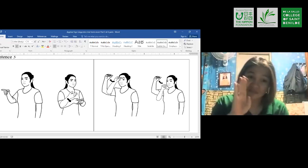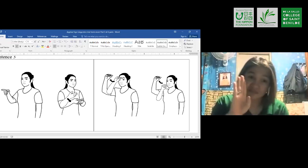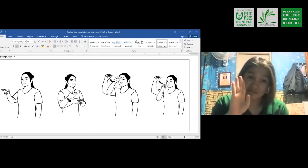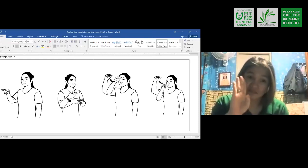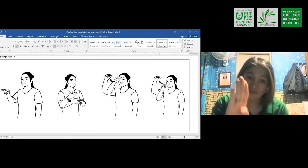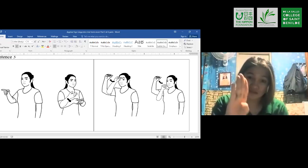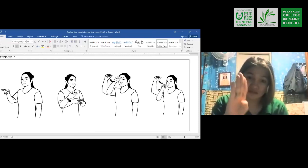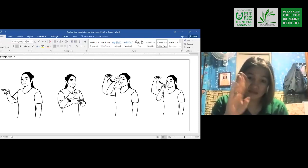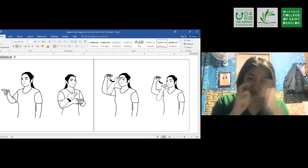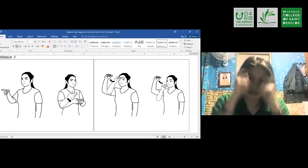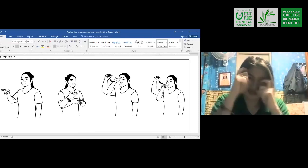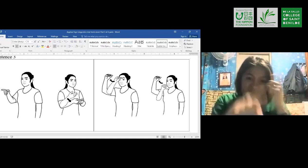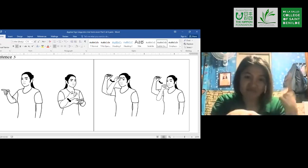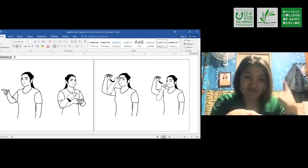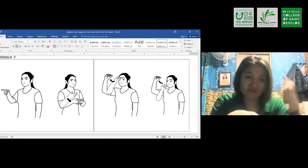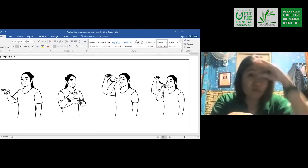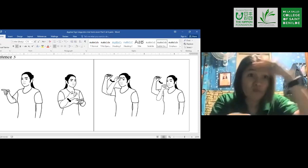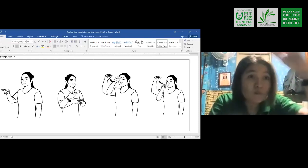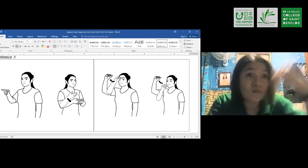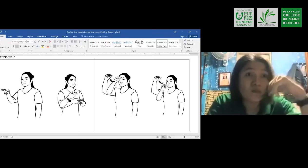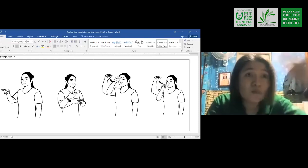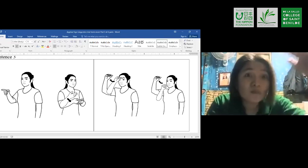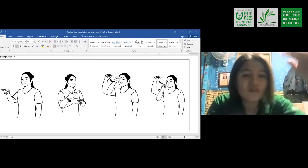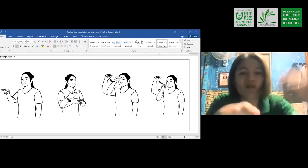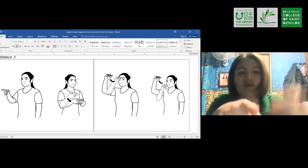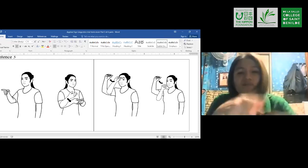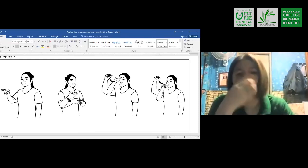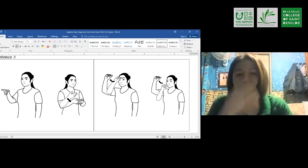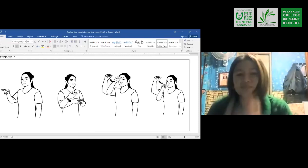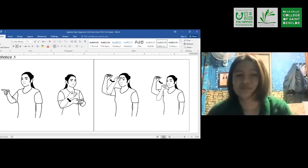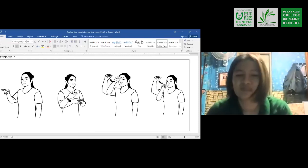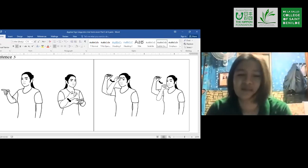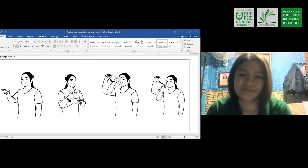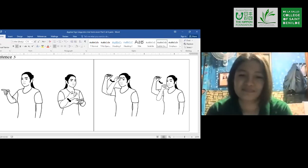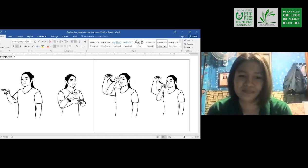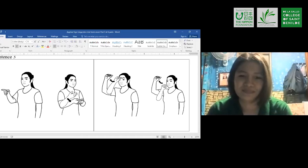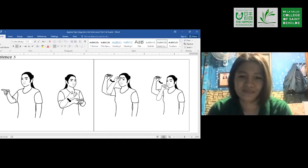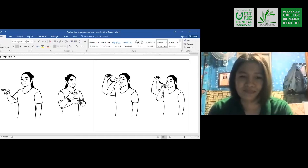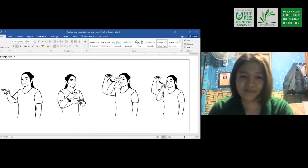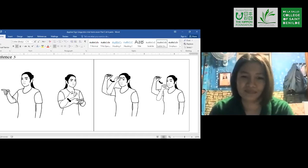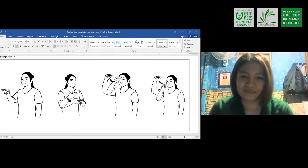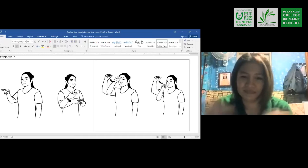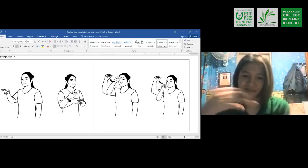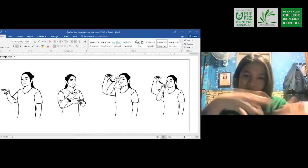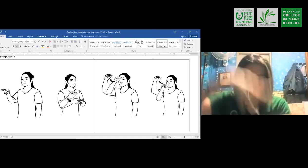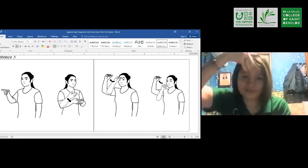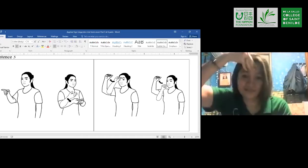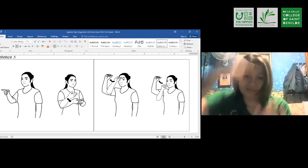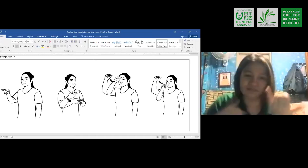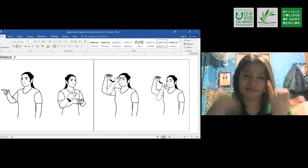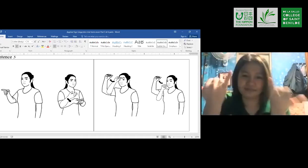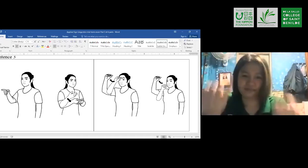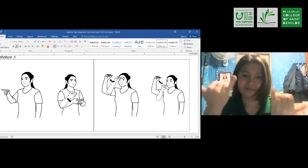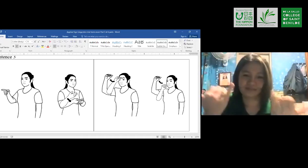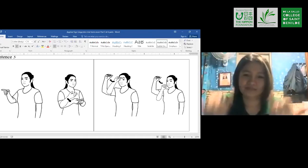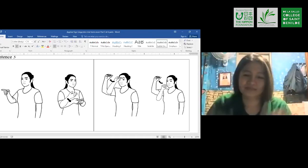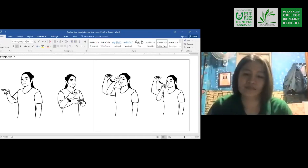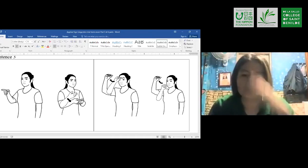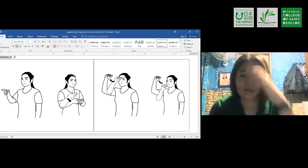but I know my question's wrong because I said A, but Yeah, yeah, I get it now. I learned right, something